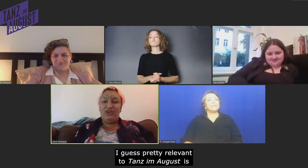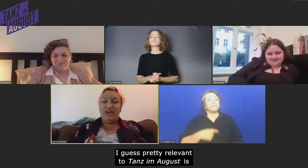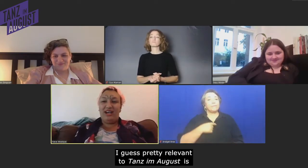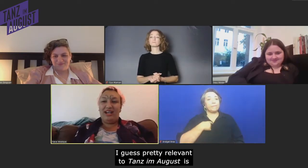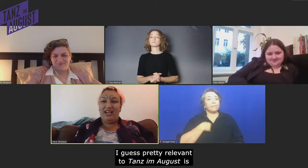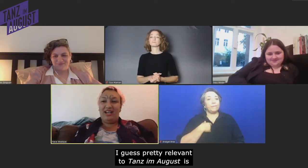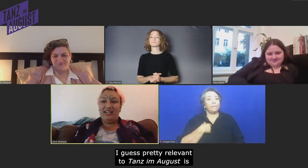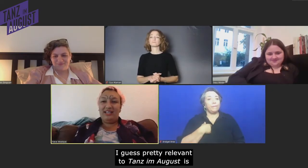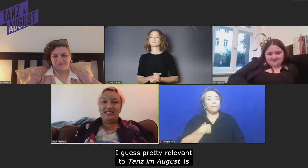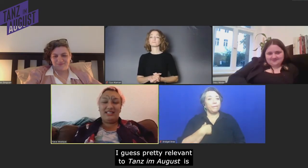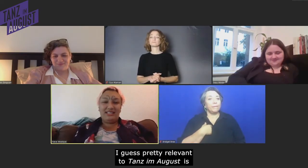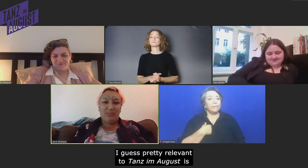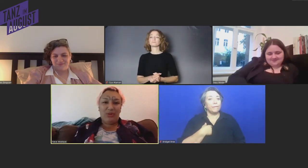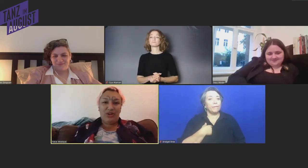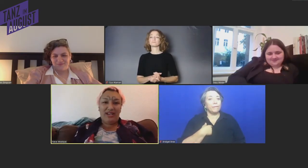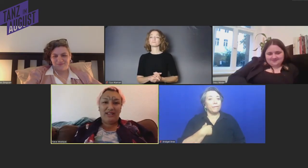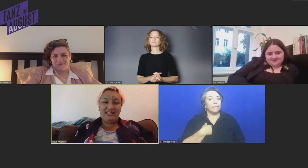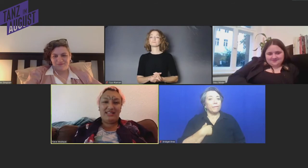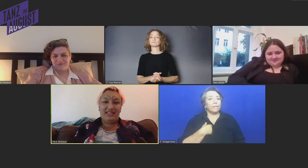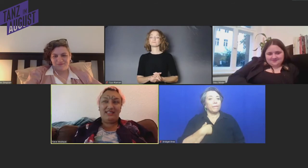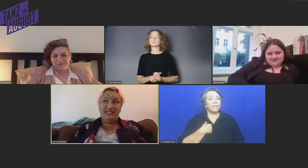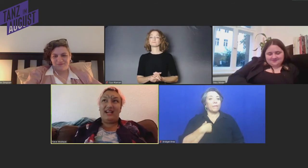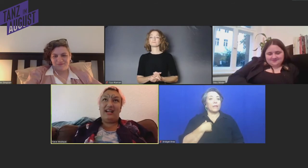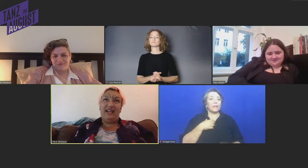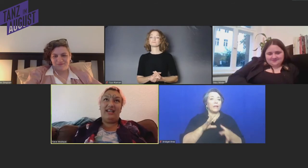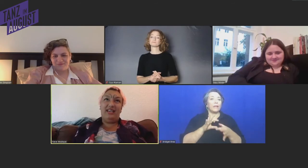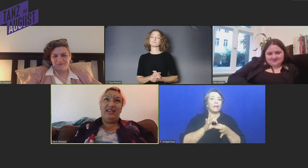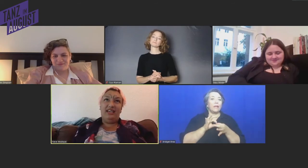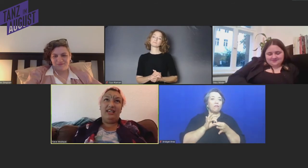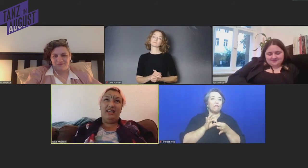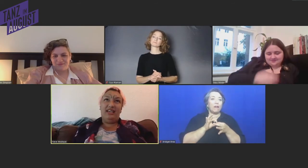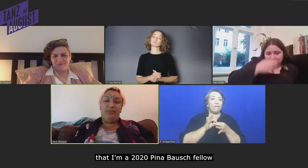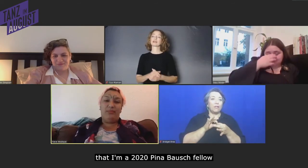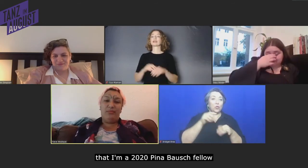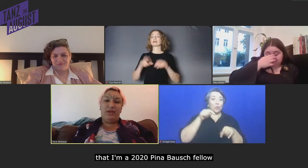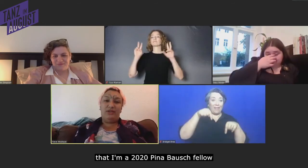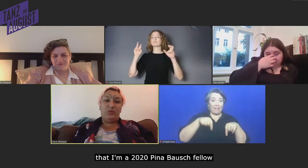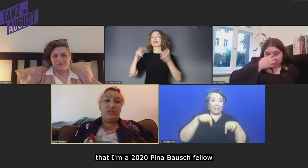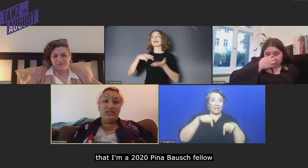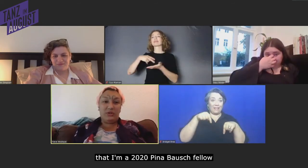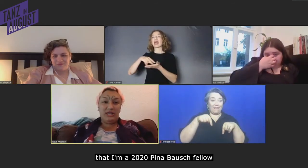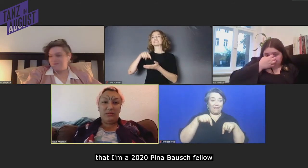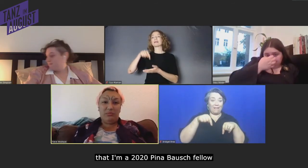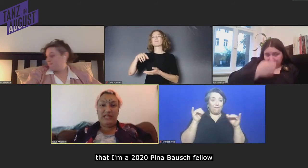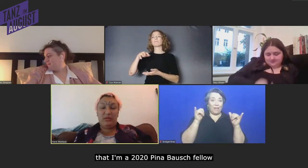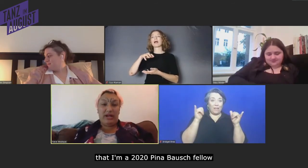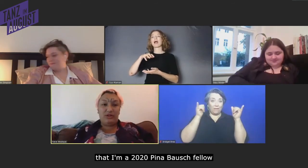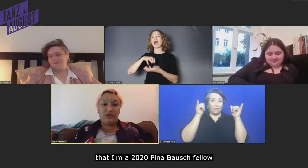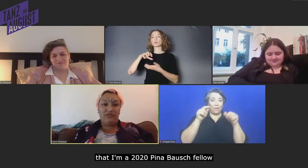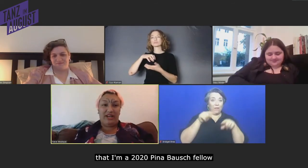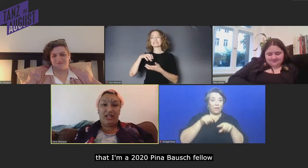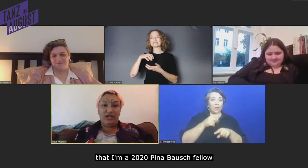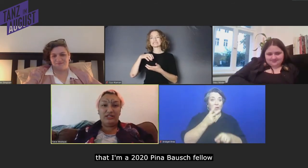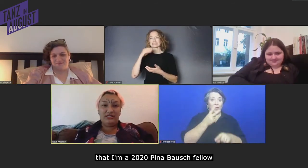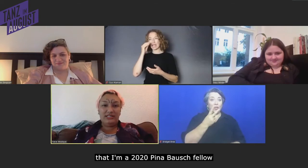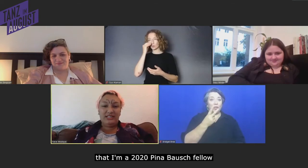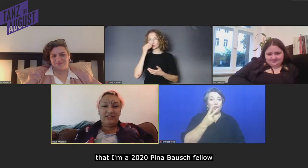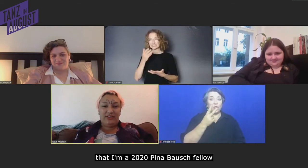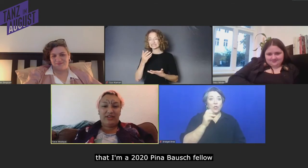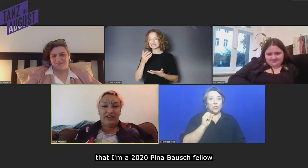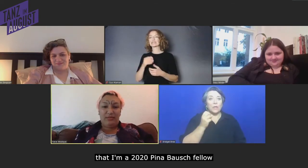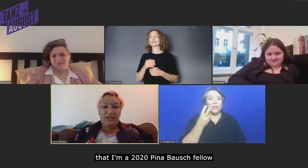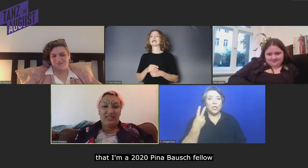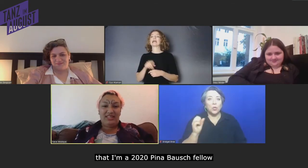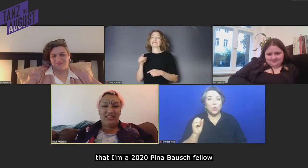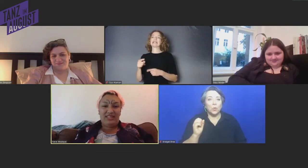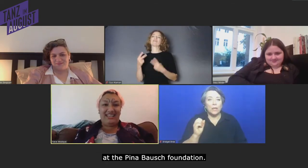to Tanz im August is I am a 2020 Pina Bausch Fellow